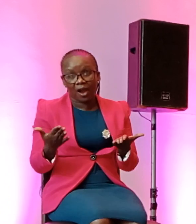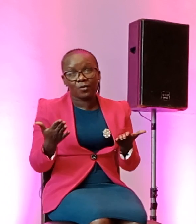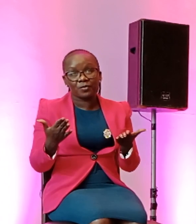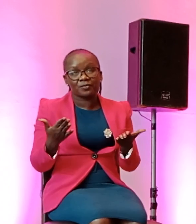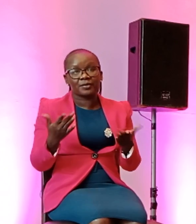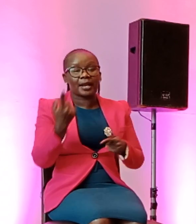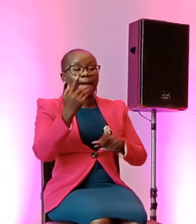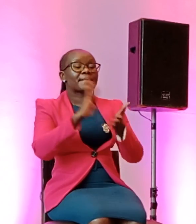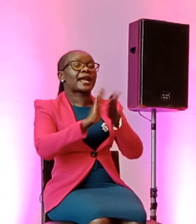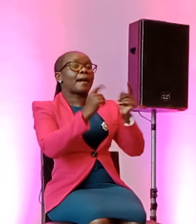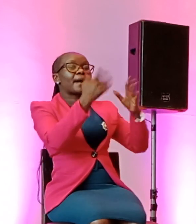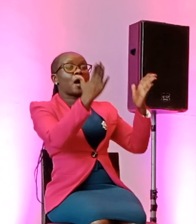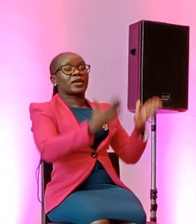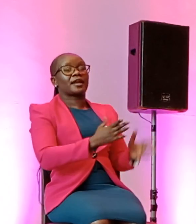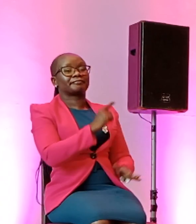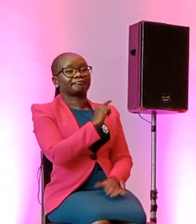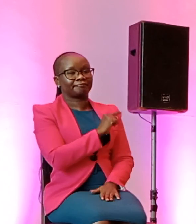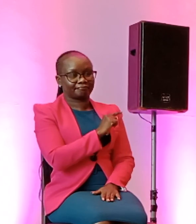a winner.